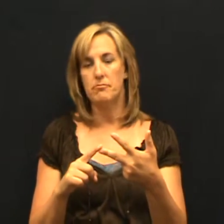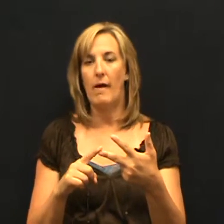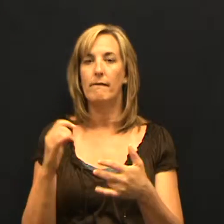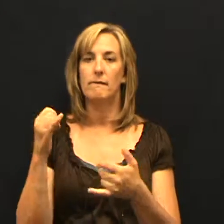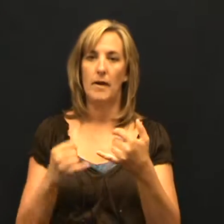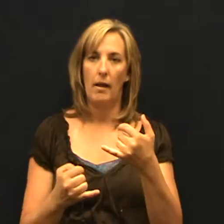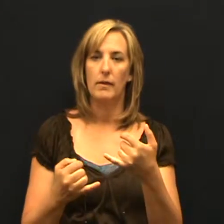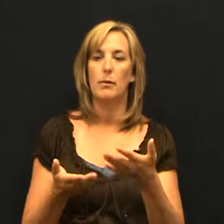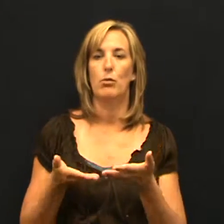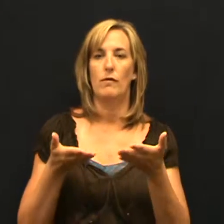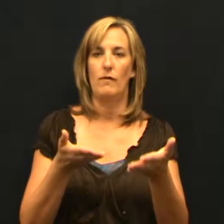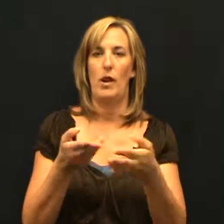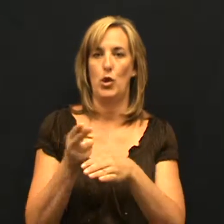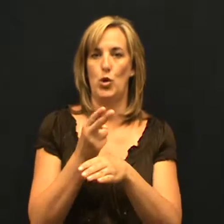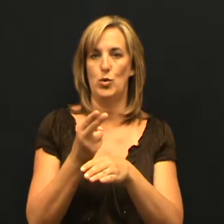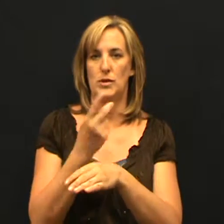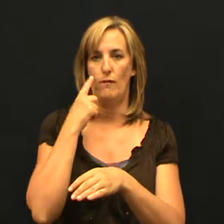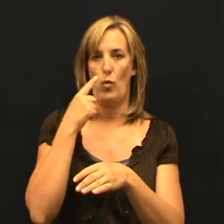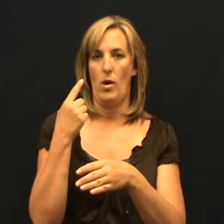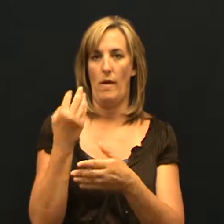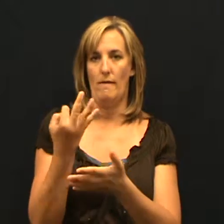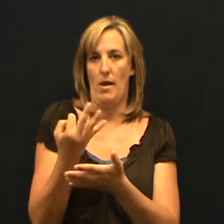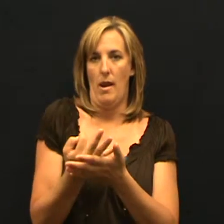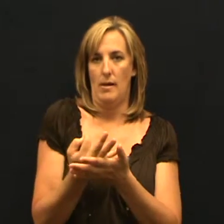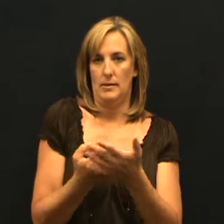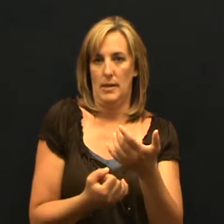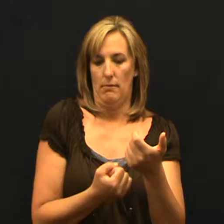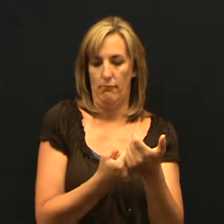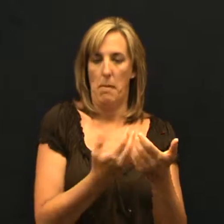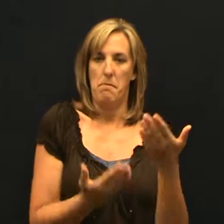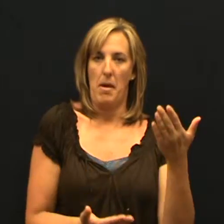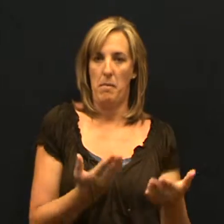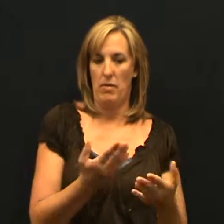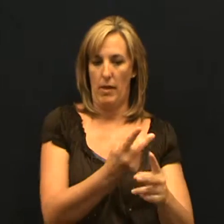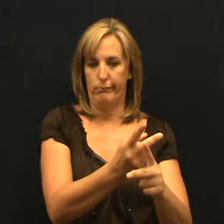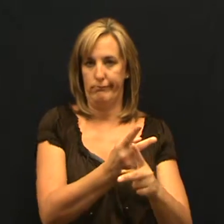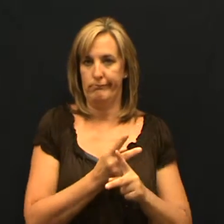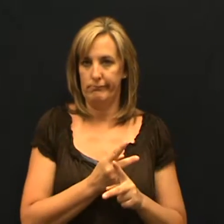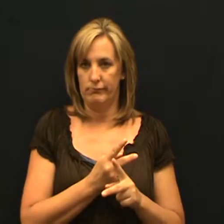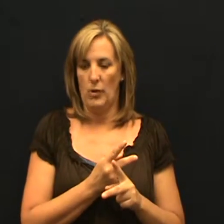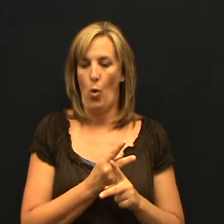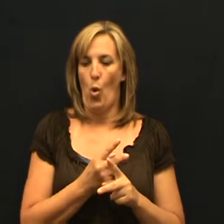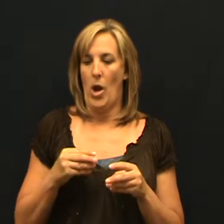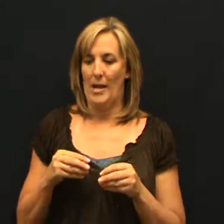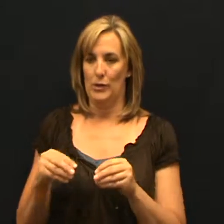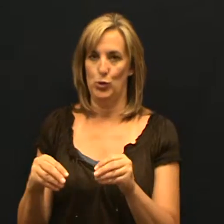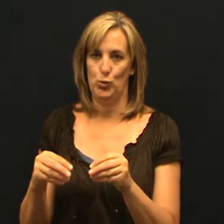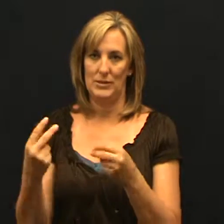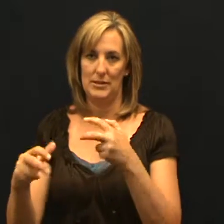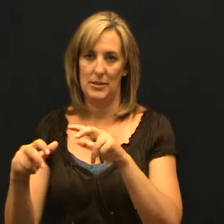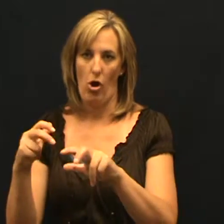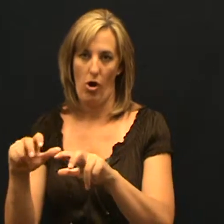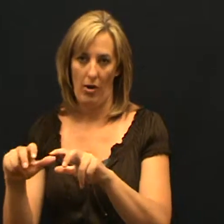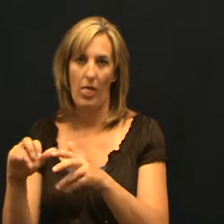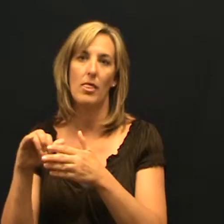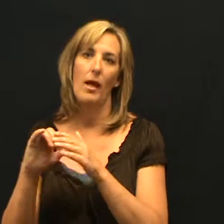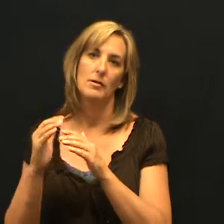activities. And you can see that they either took out additional loans or issued stock or something to generate cash for financing